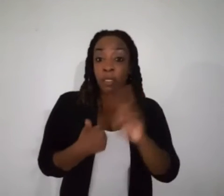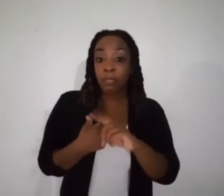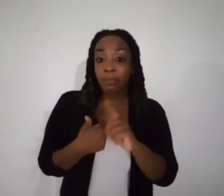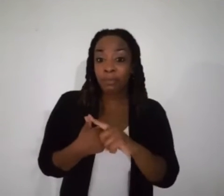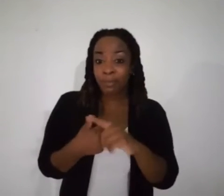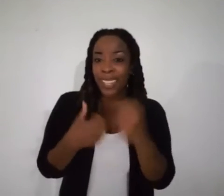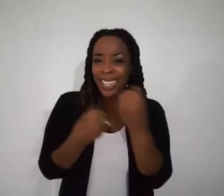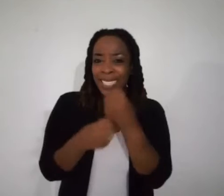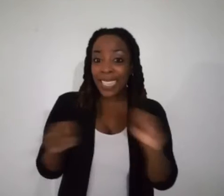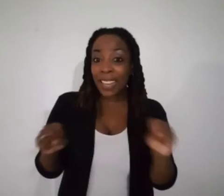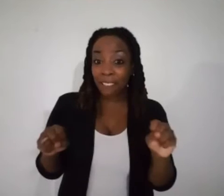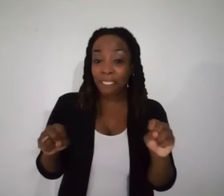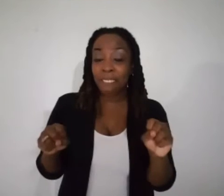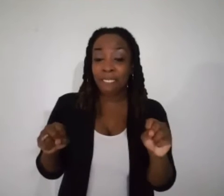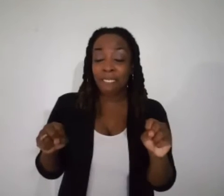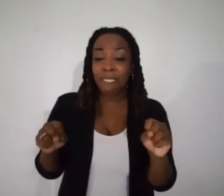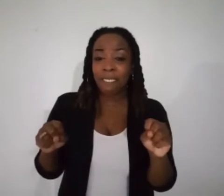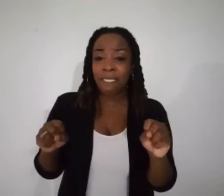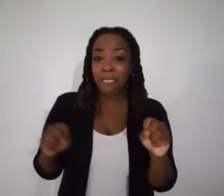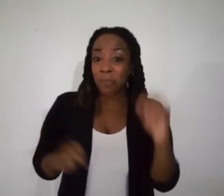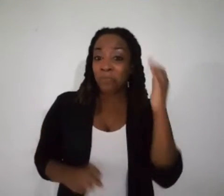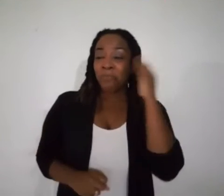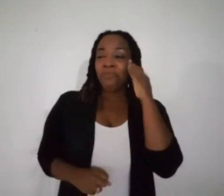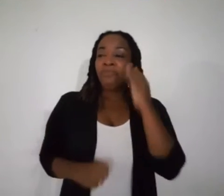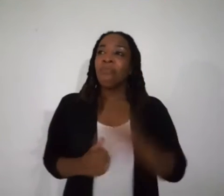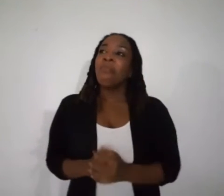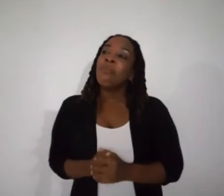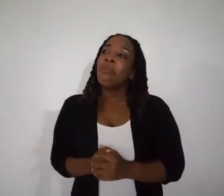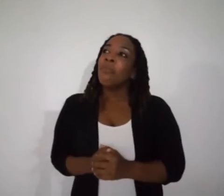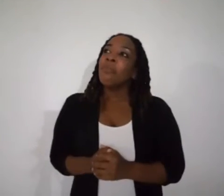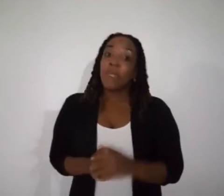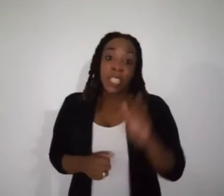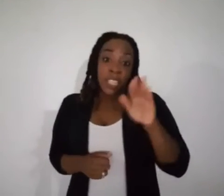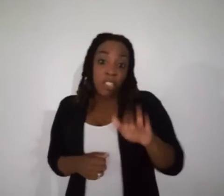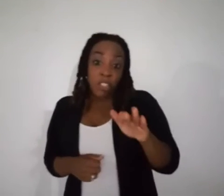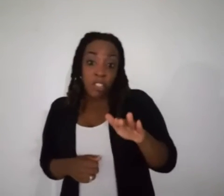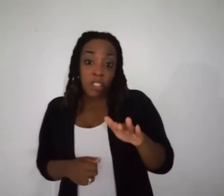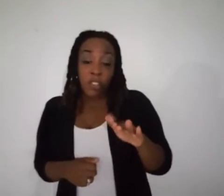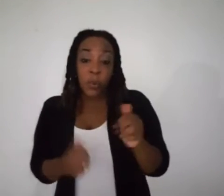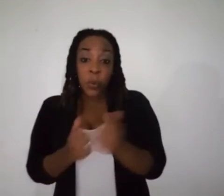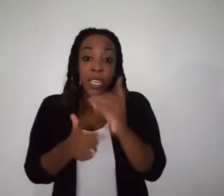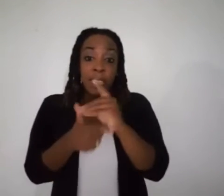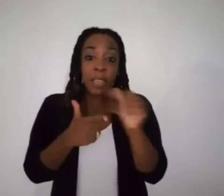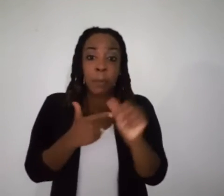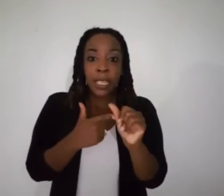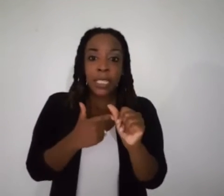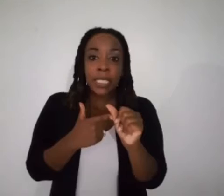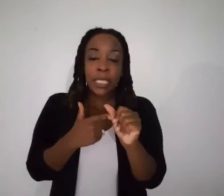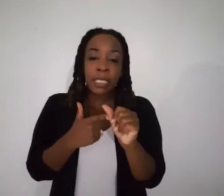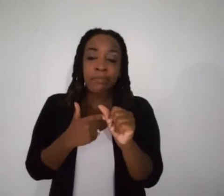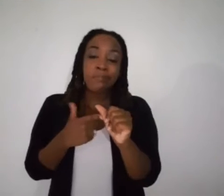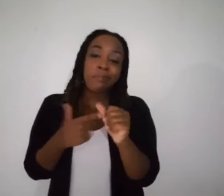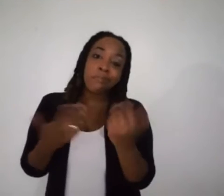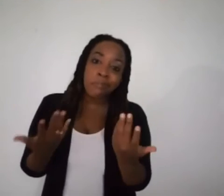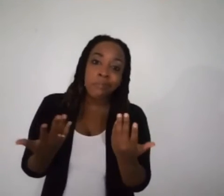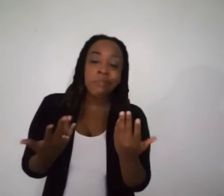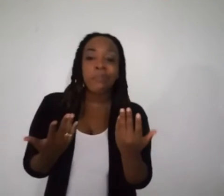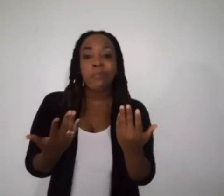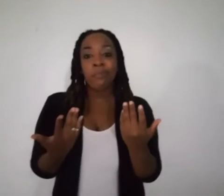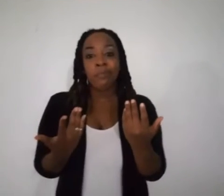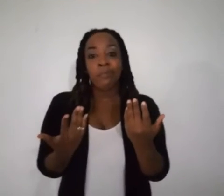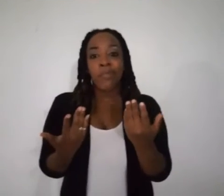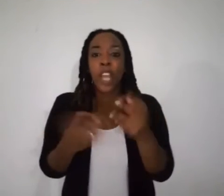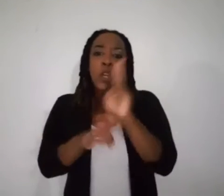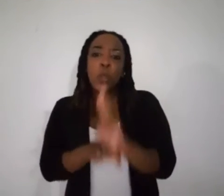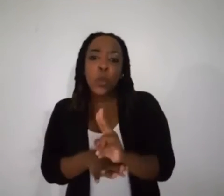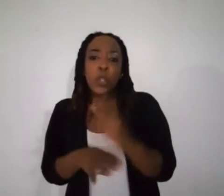with a disability sometimes spends bits of the day somewhere else, at school, at therapy. Now